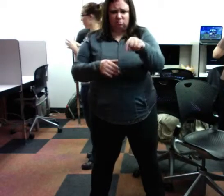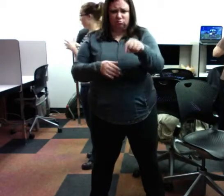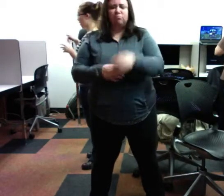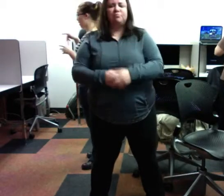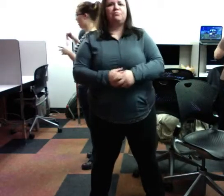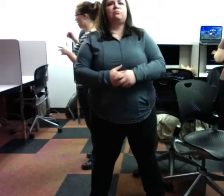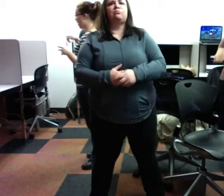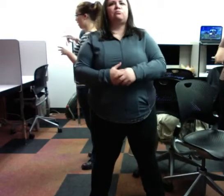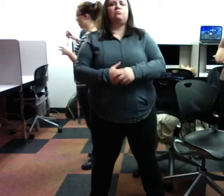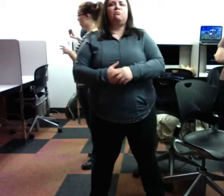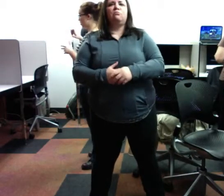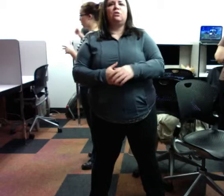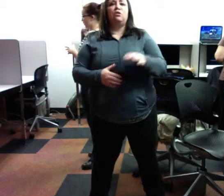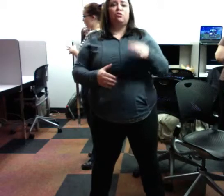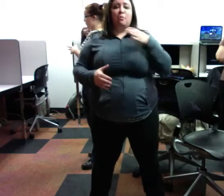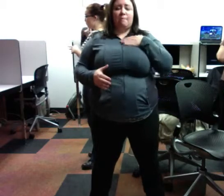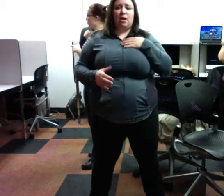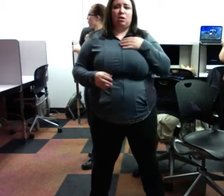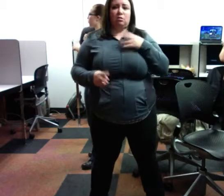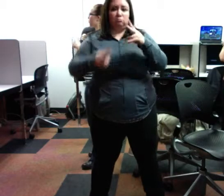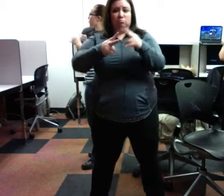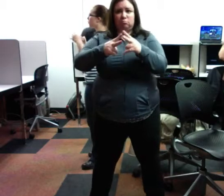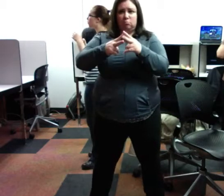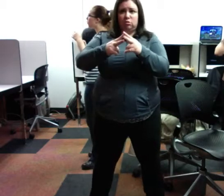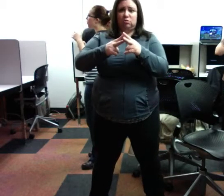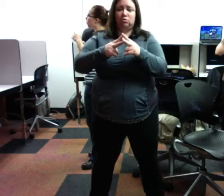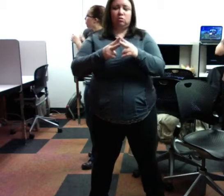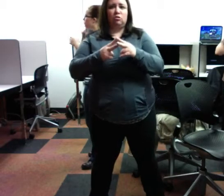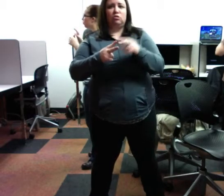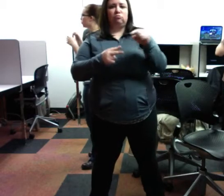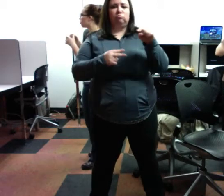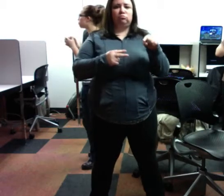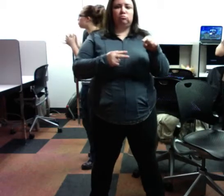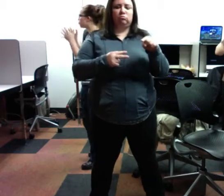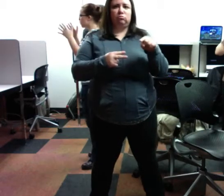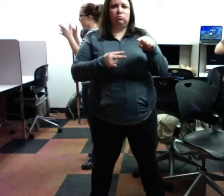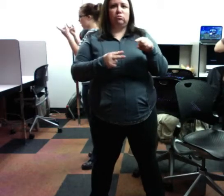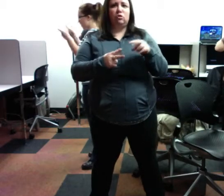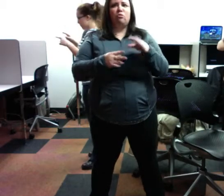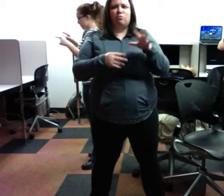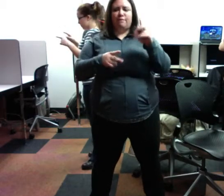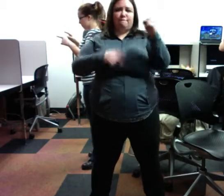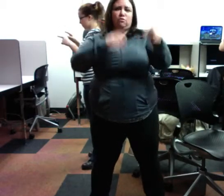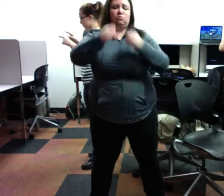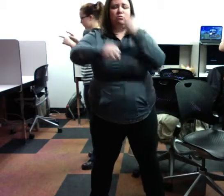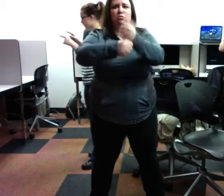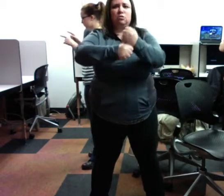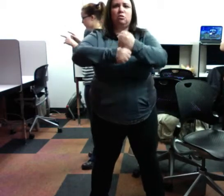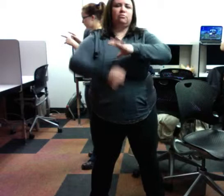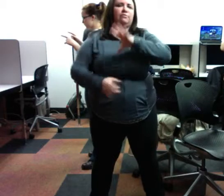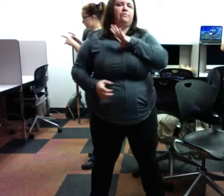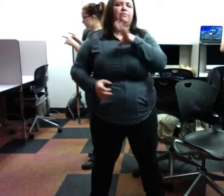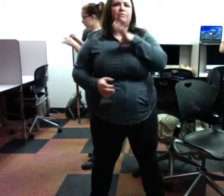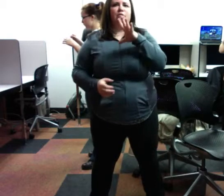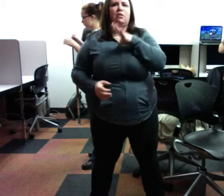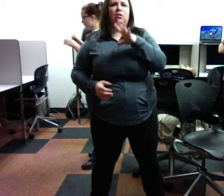with me. And for the first year or so, things went well. But then our visions of the future began to diverge, and eventually we had a falling out. When